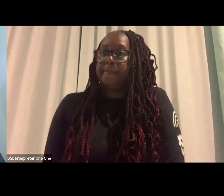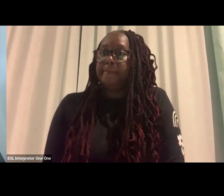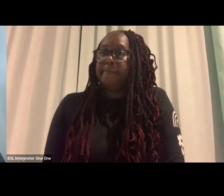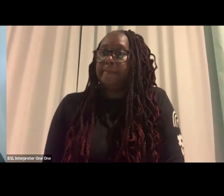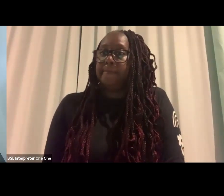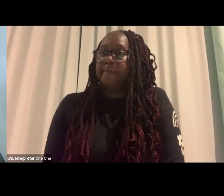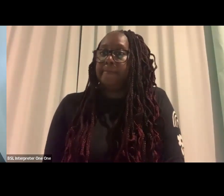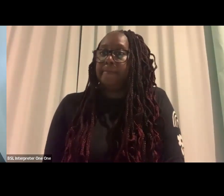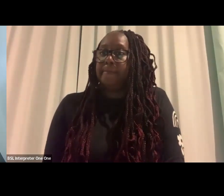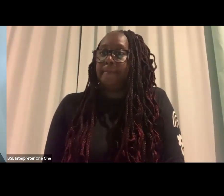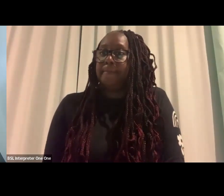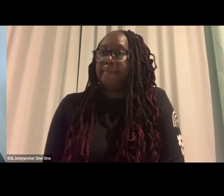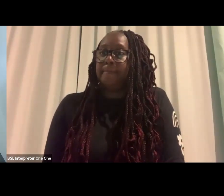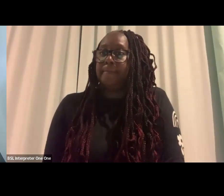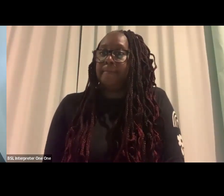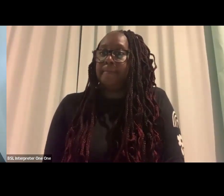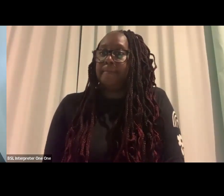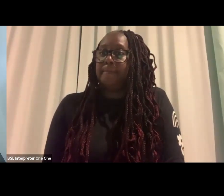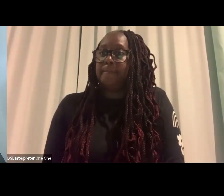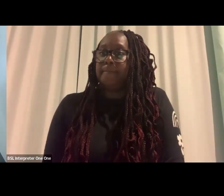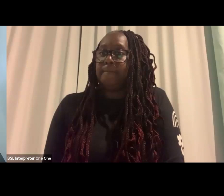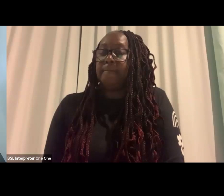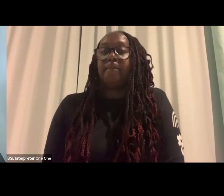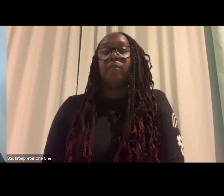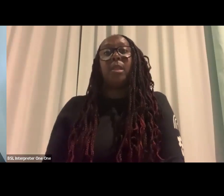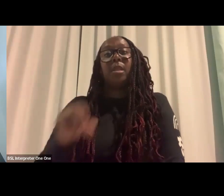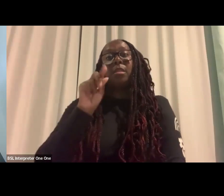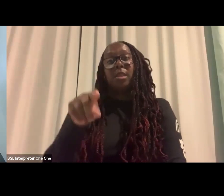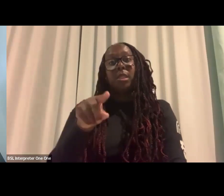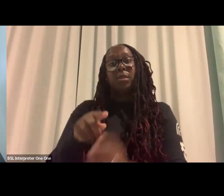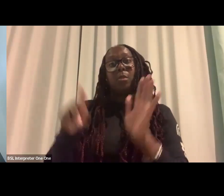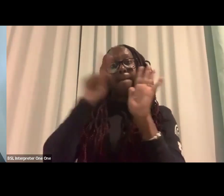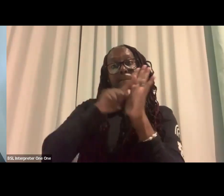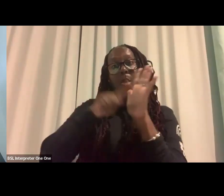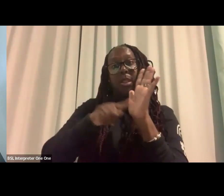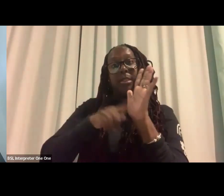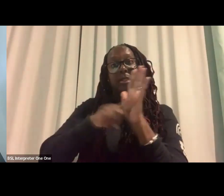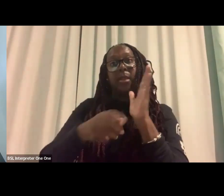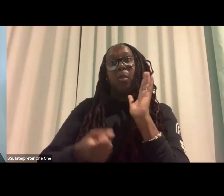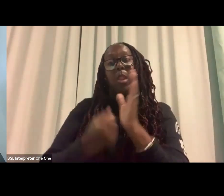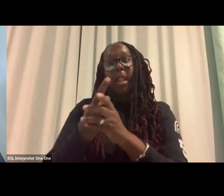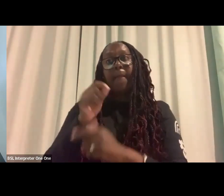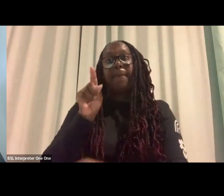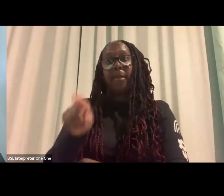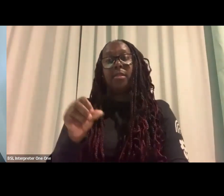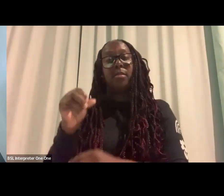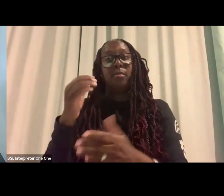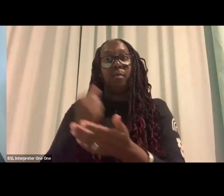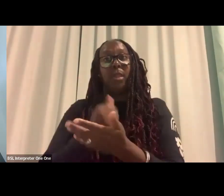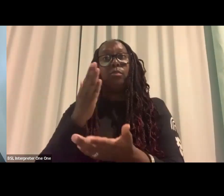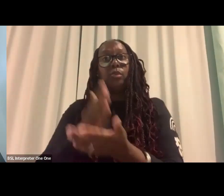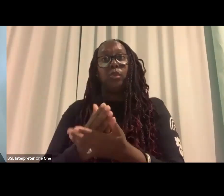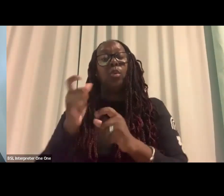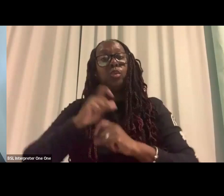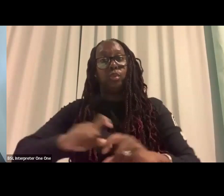it's actually to assess and policies and projects that impact happiness, value, and proper, and also to ensure continuity of